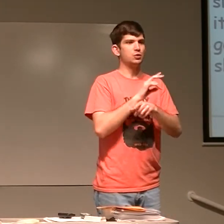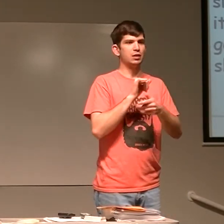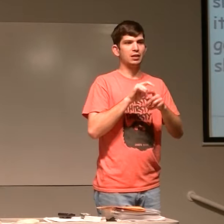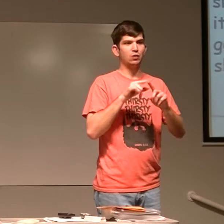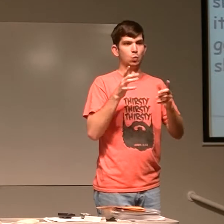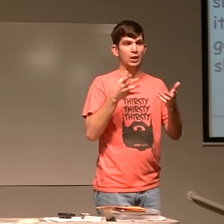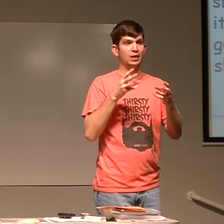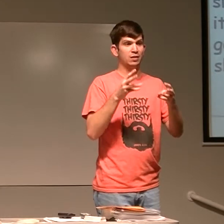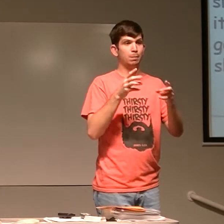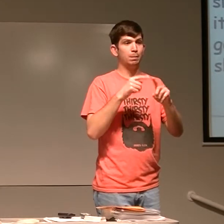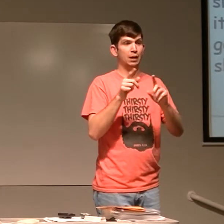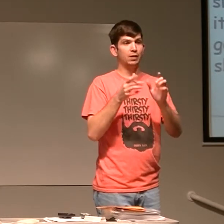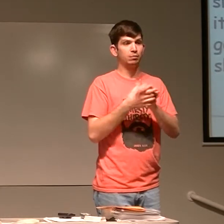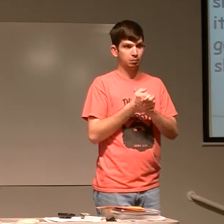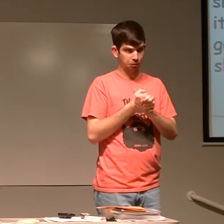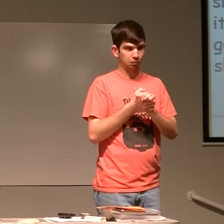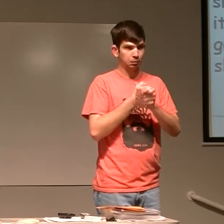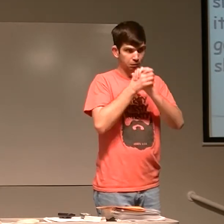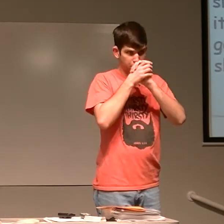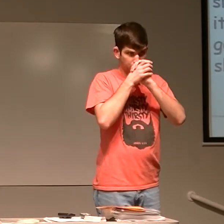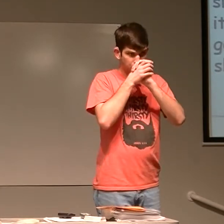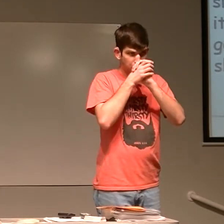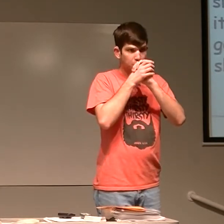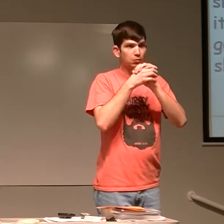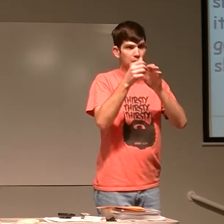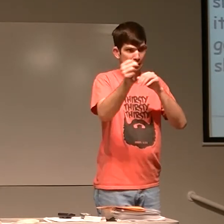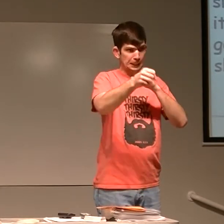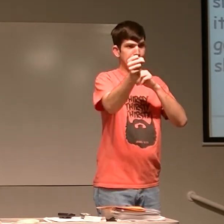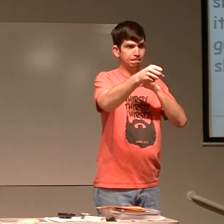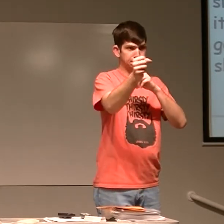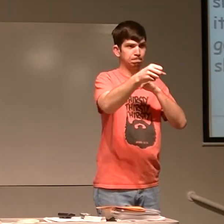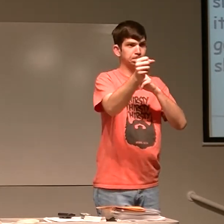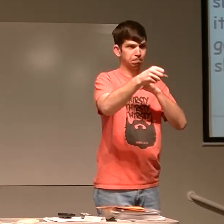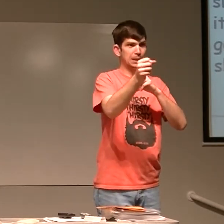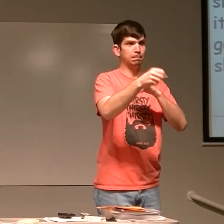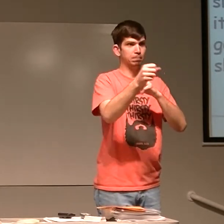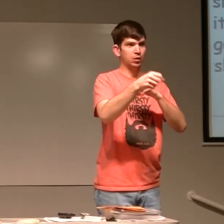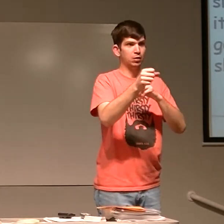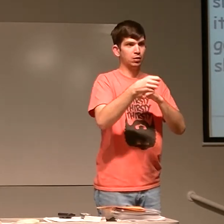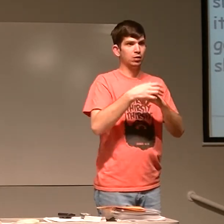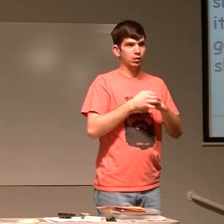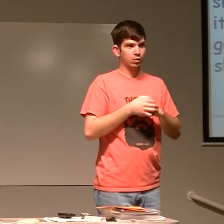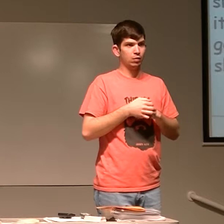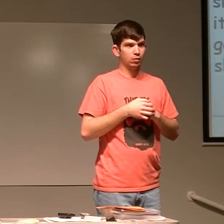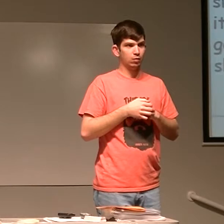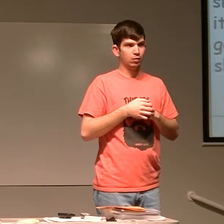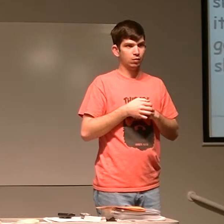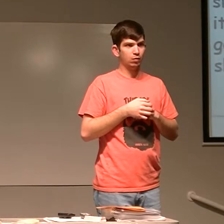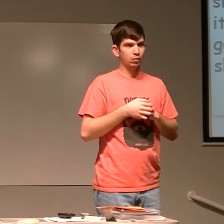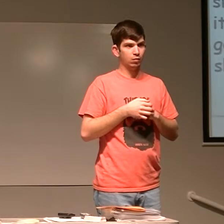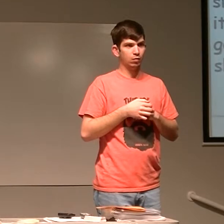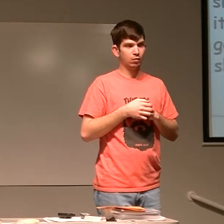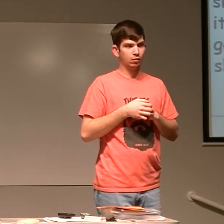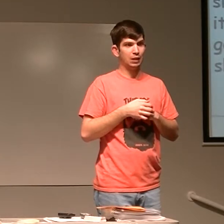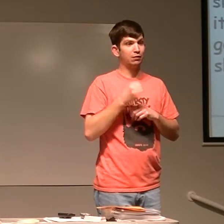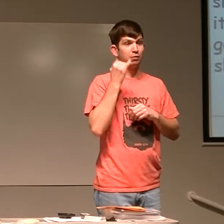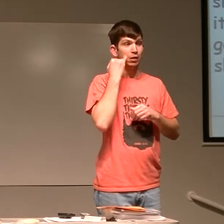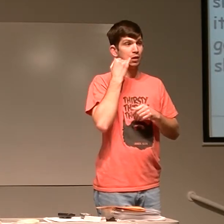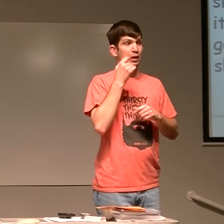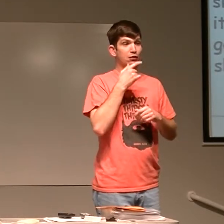in different ways, Well, but you use that to Yeah. describe it. yeah, If you don't know. if you're